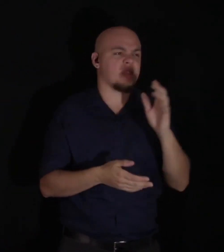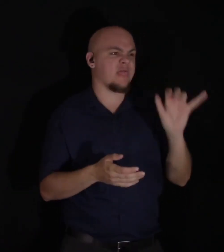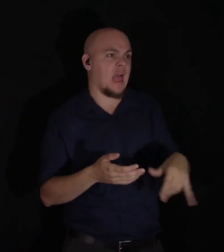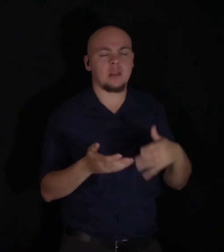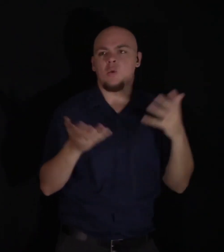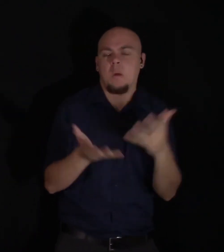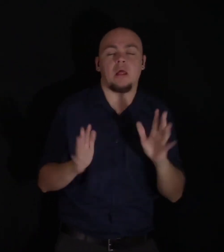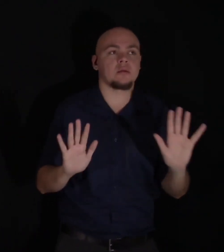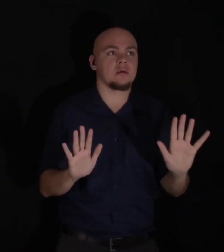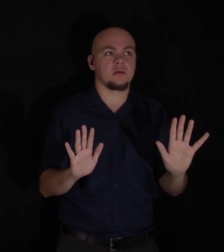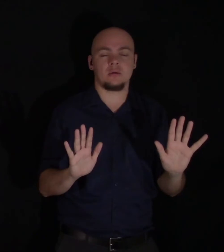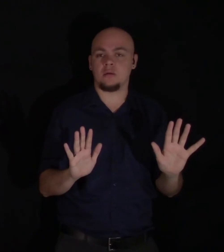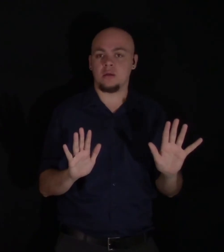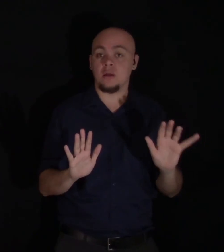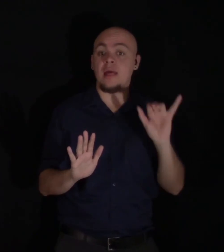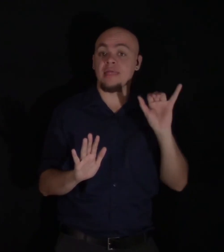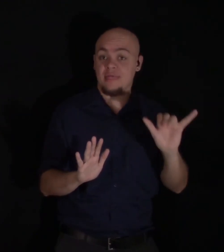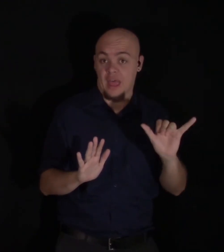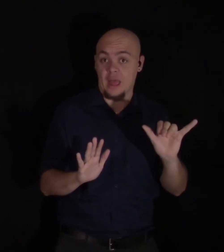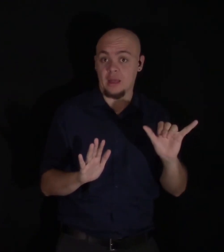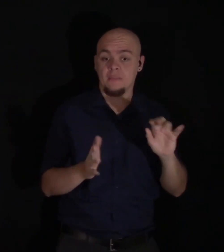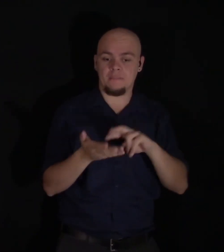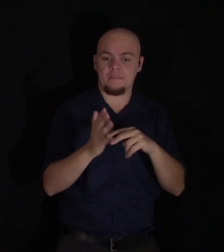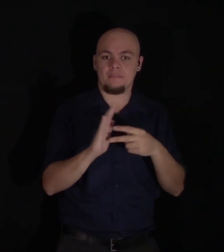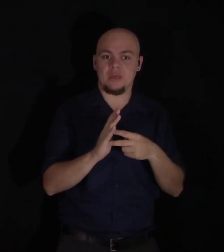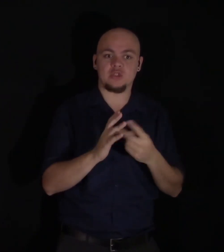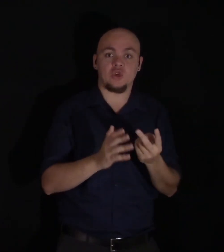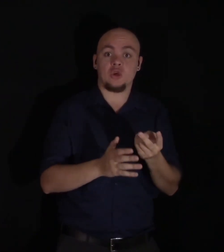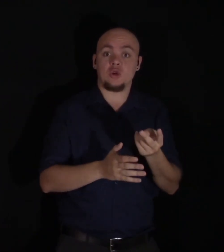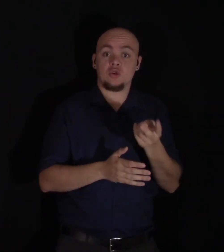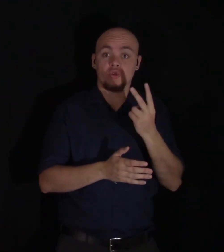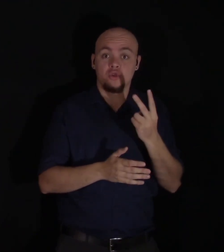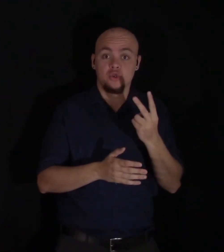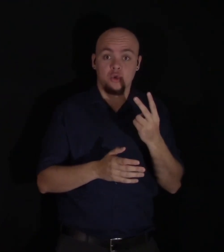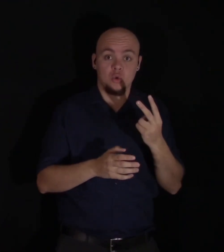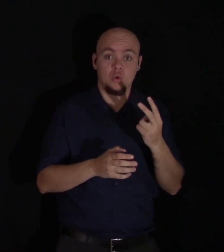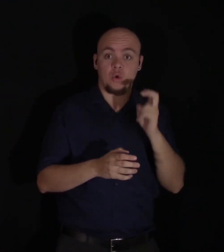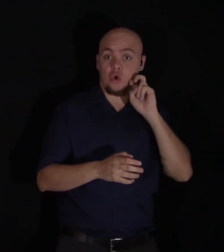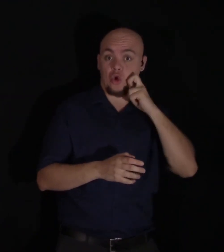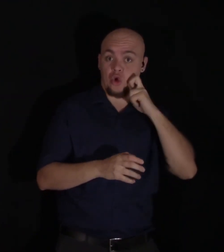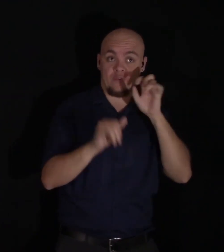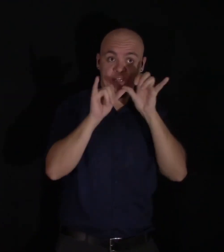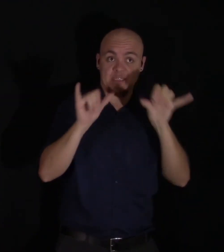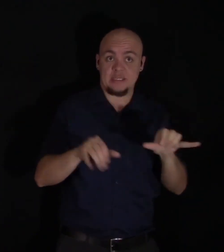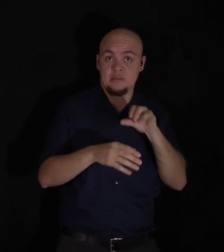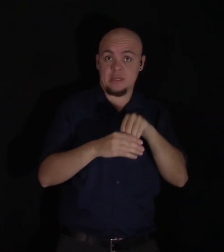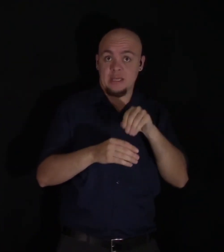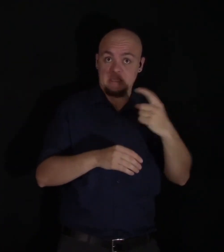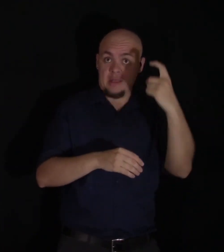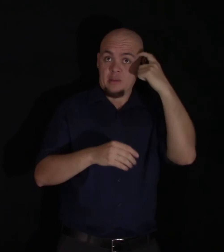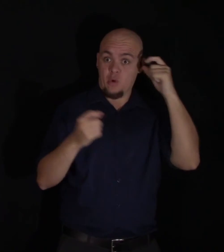What? Okay, that's the sound of two nervous systems misfiring, and that is our nature.